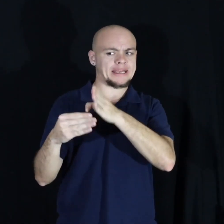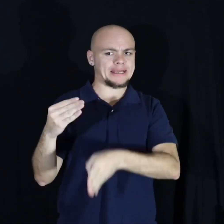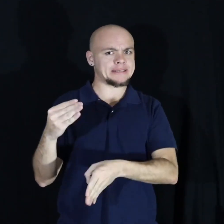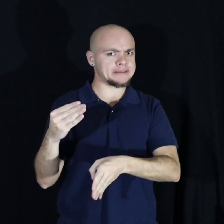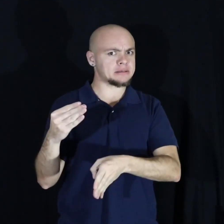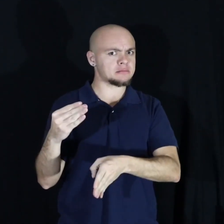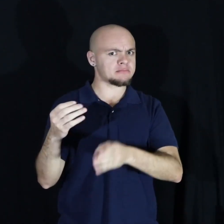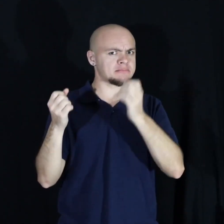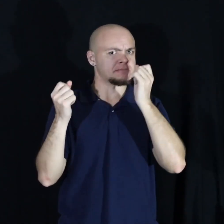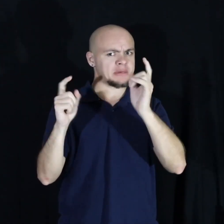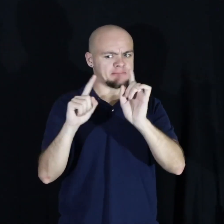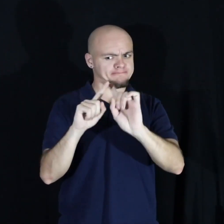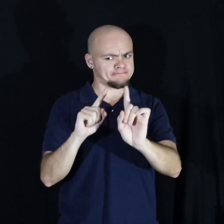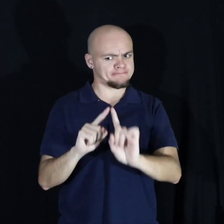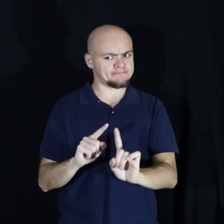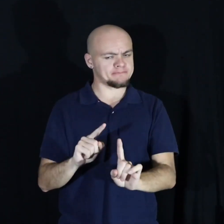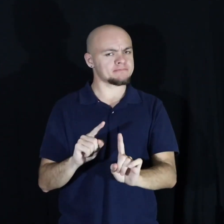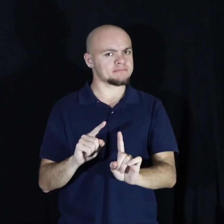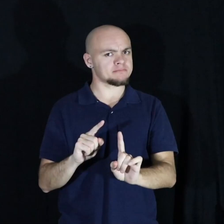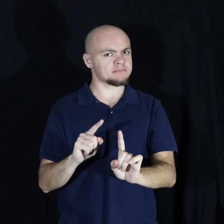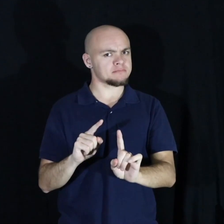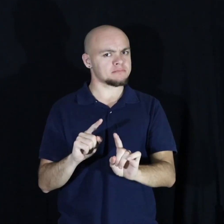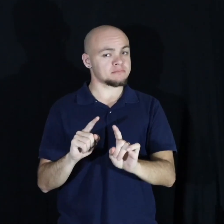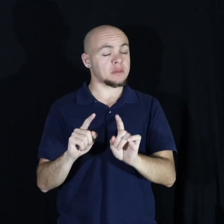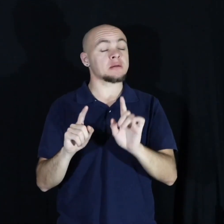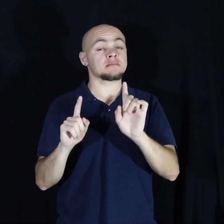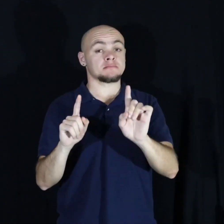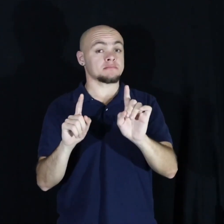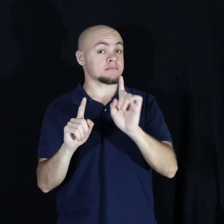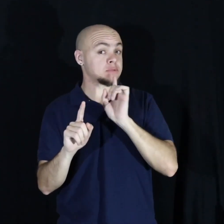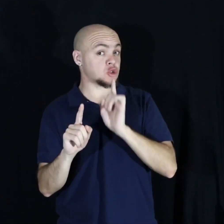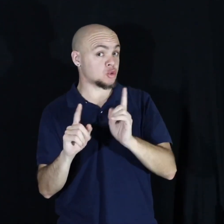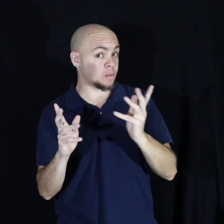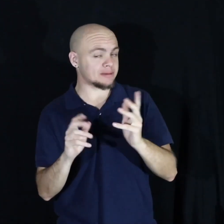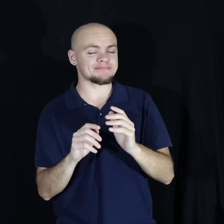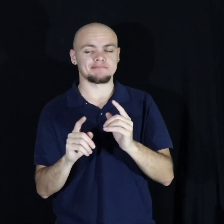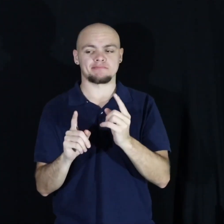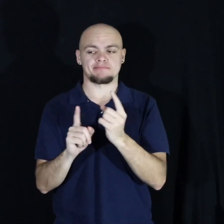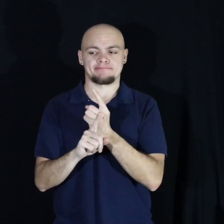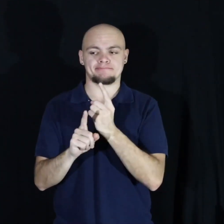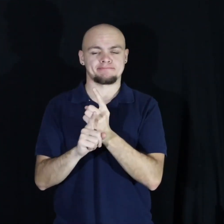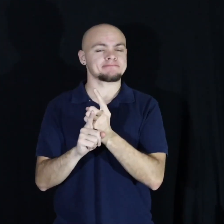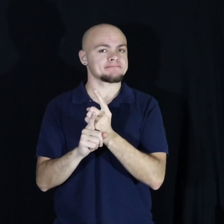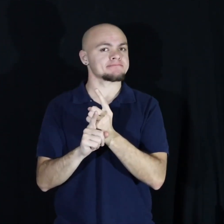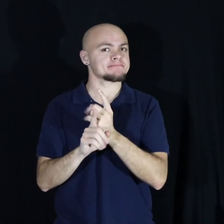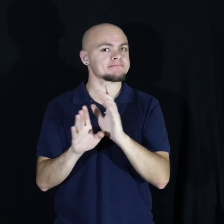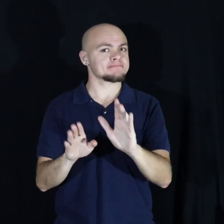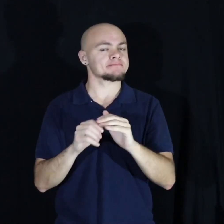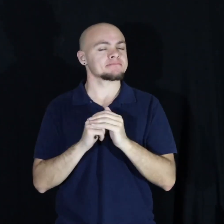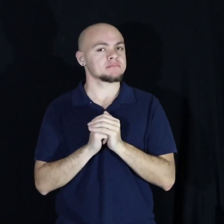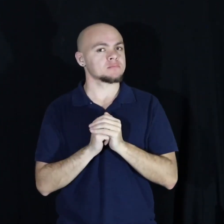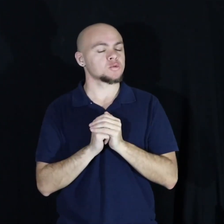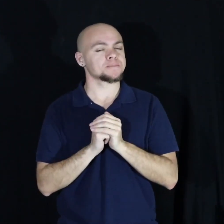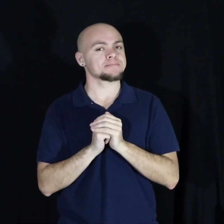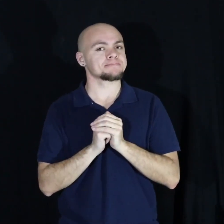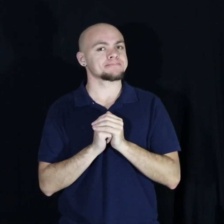sure that we do is to do it in the right way. So, whether you are